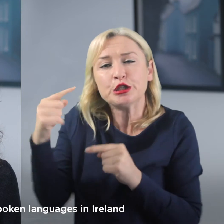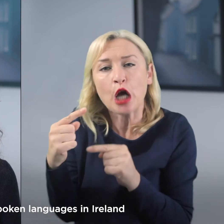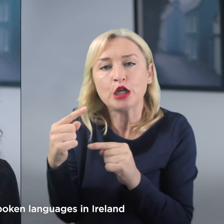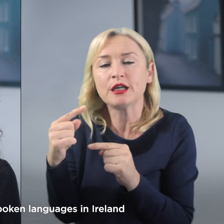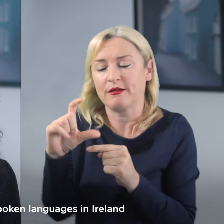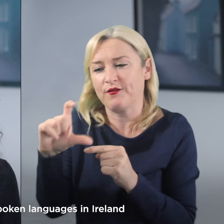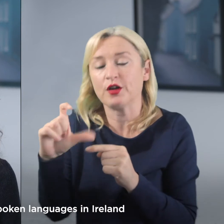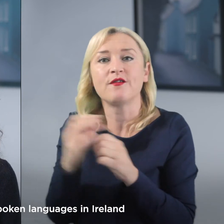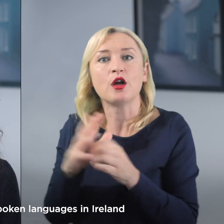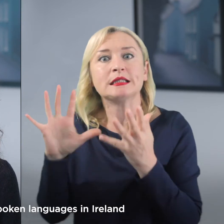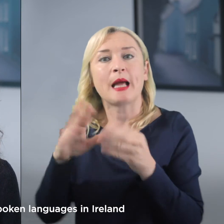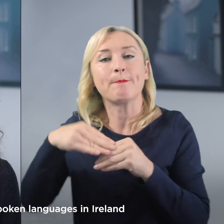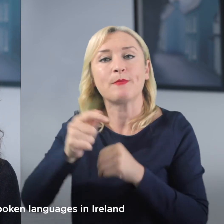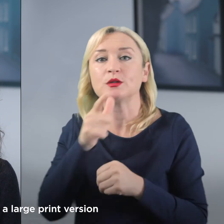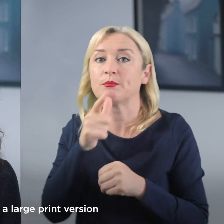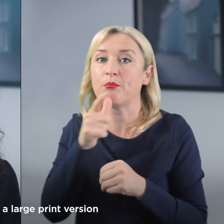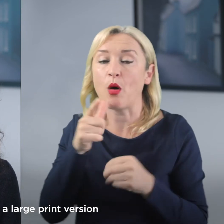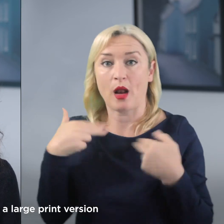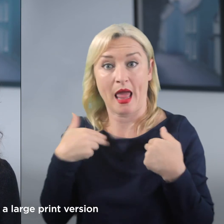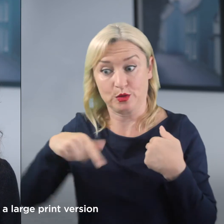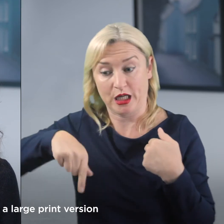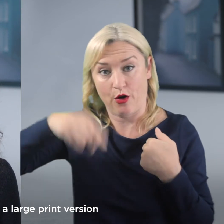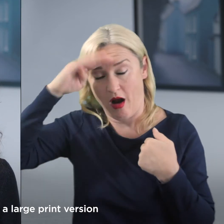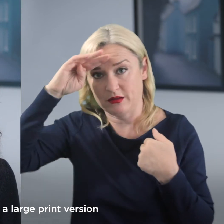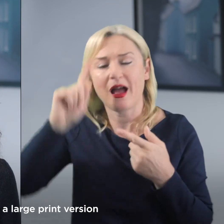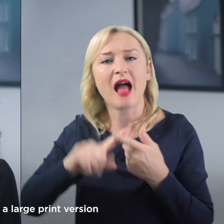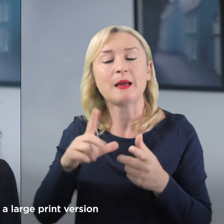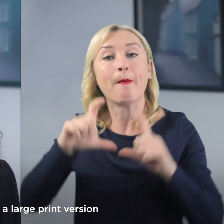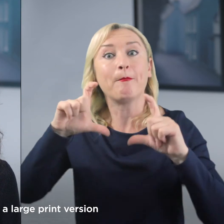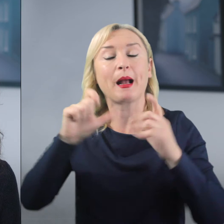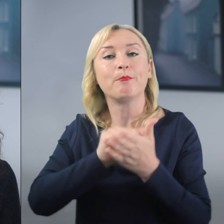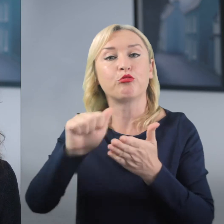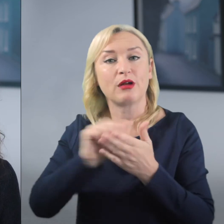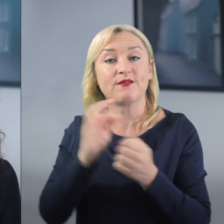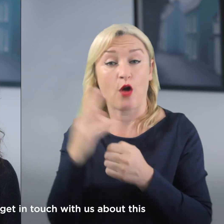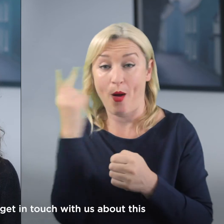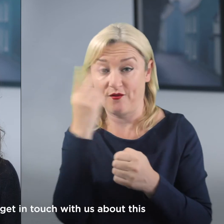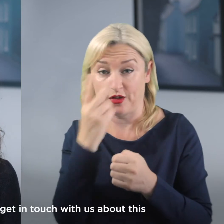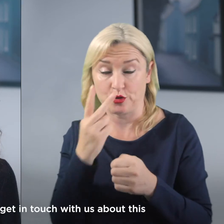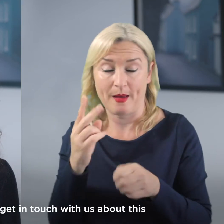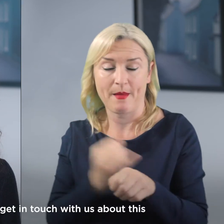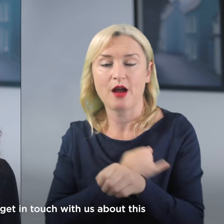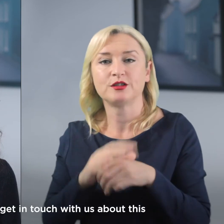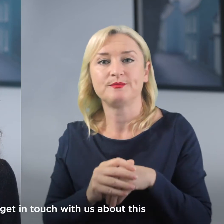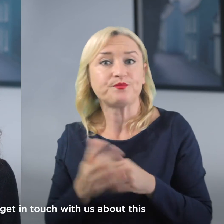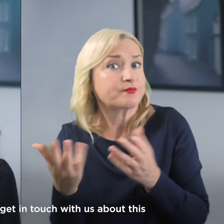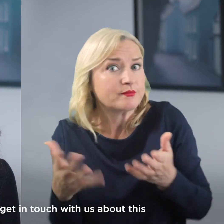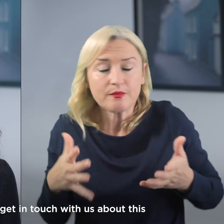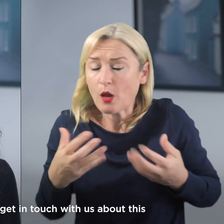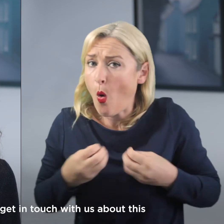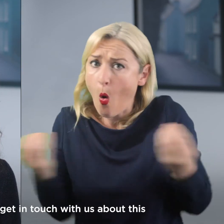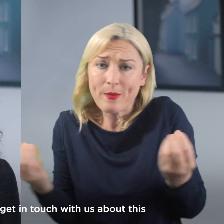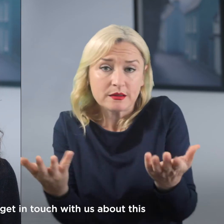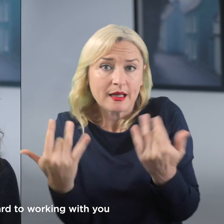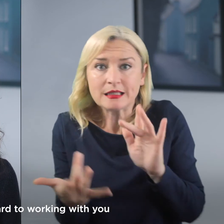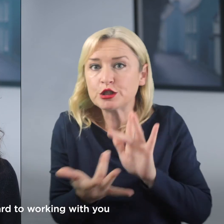spoken languages in Ireland. There's also a large print version. Please do feel free to get in touch with us about